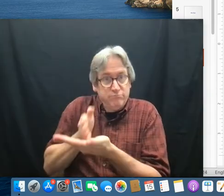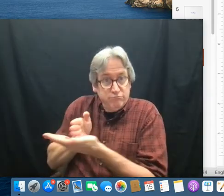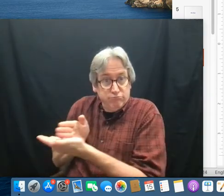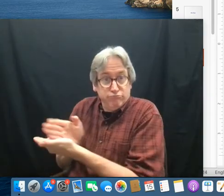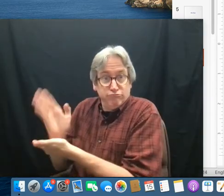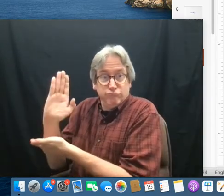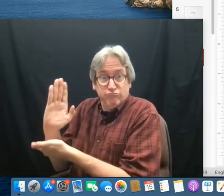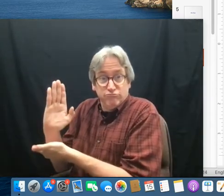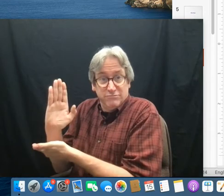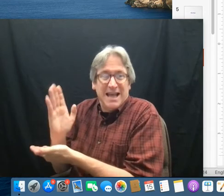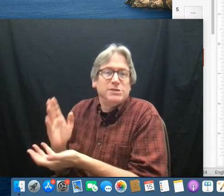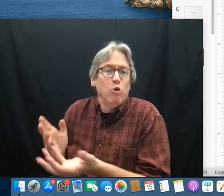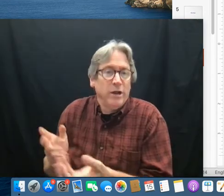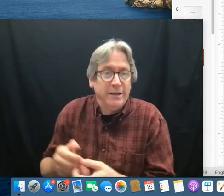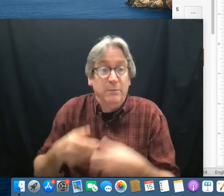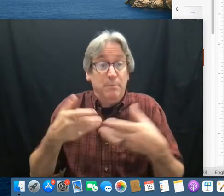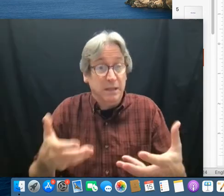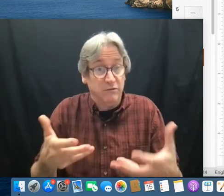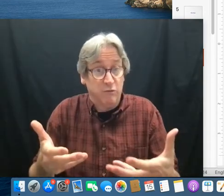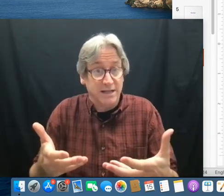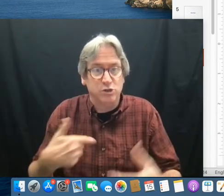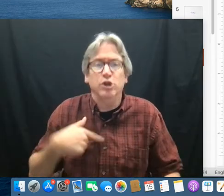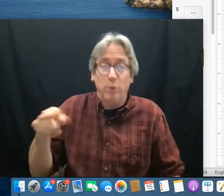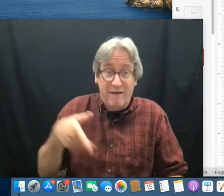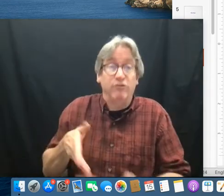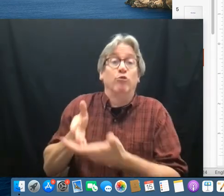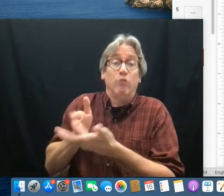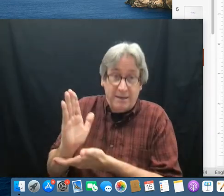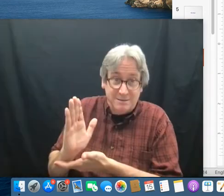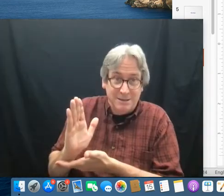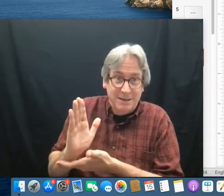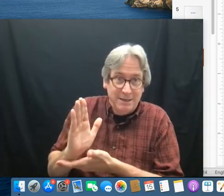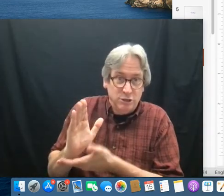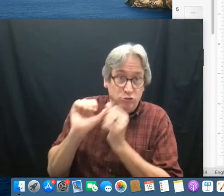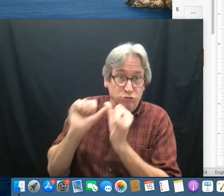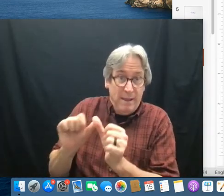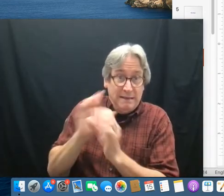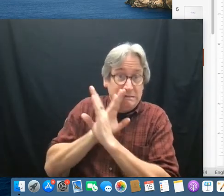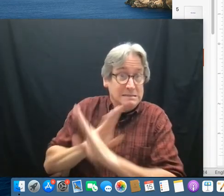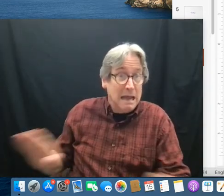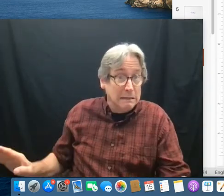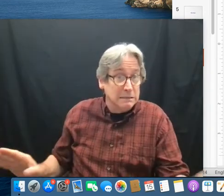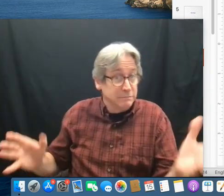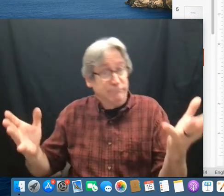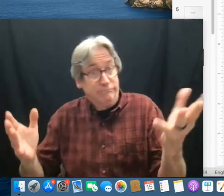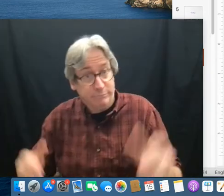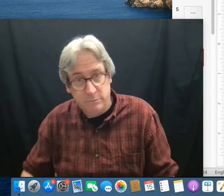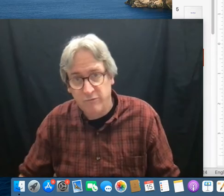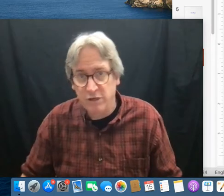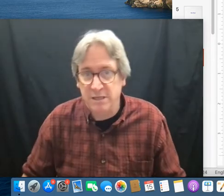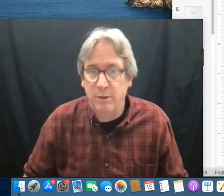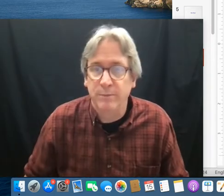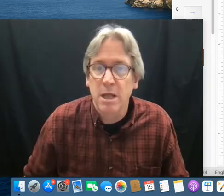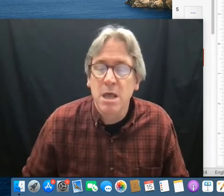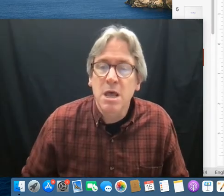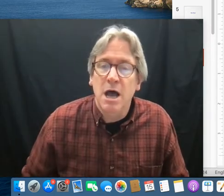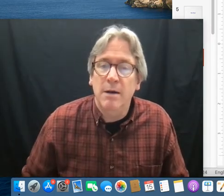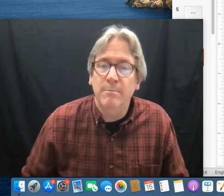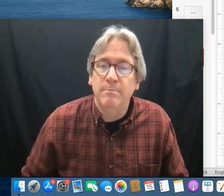up. That's more like the Bill of Rights, or you have the right to remain silent, for example.